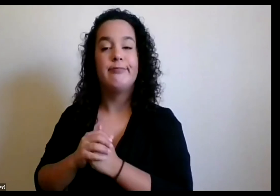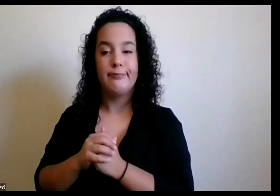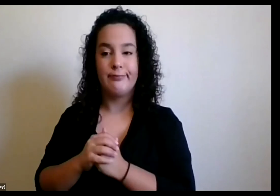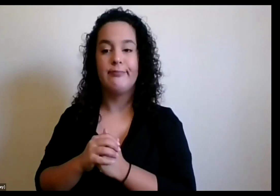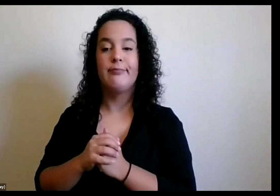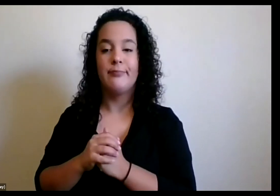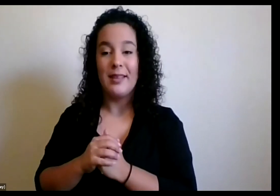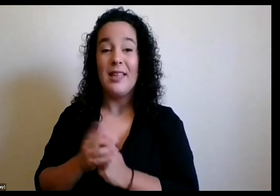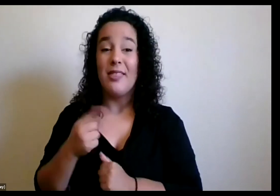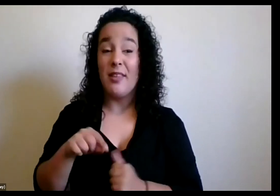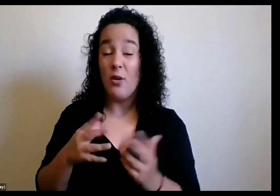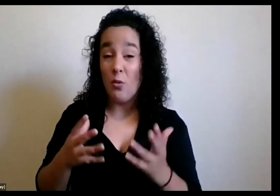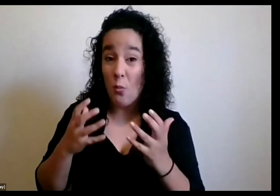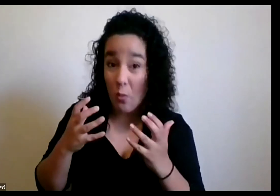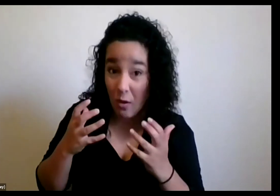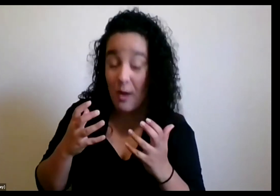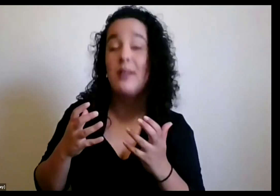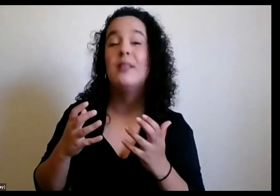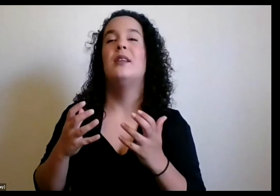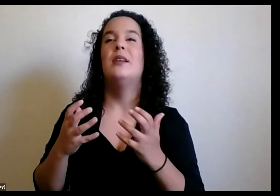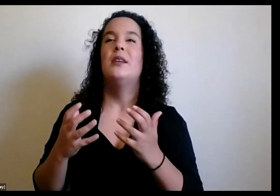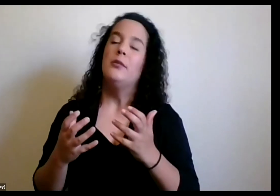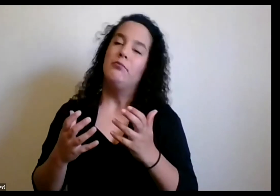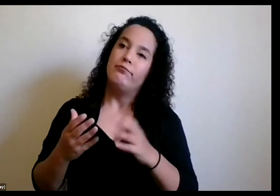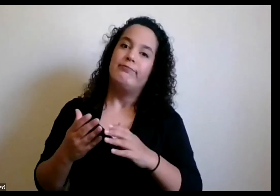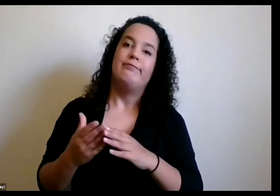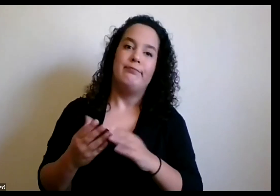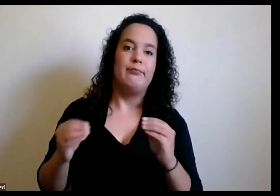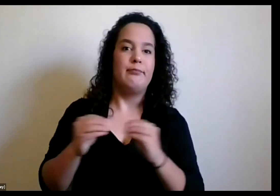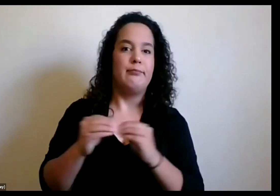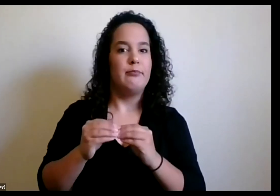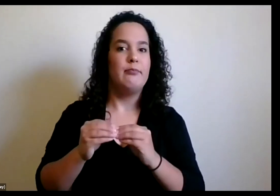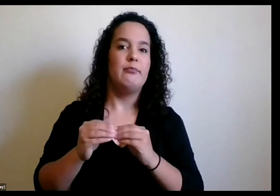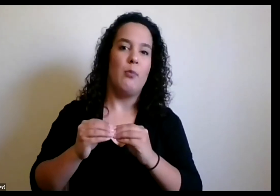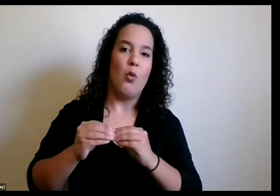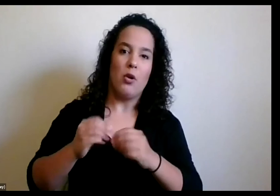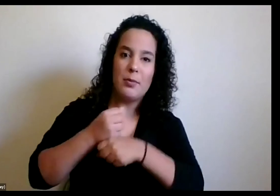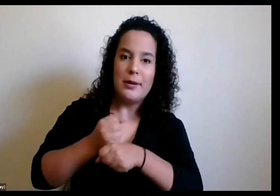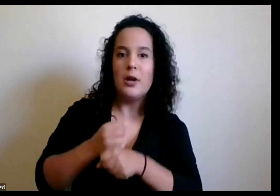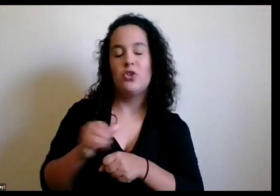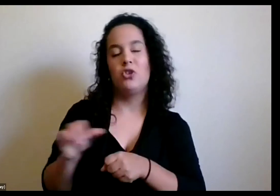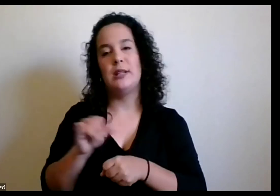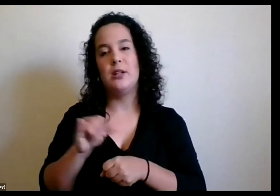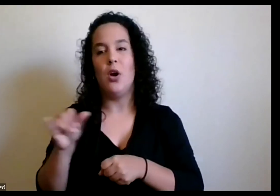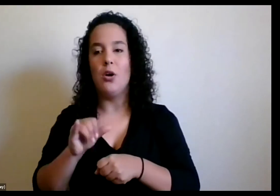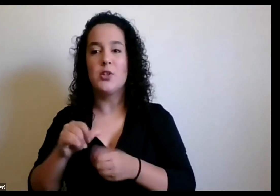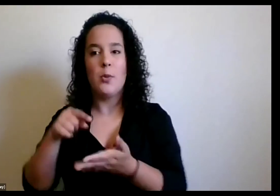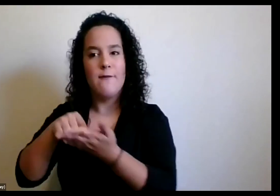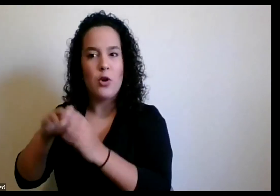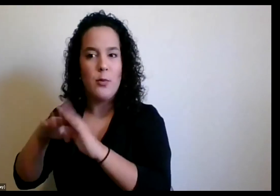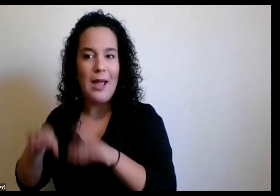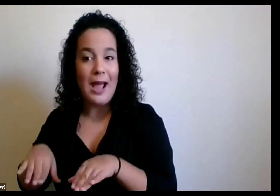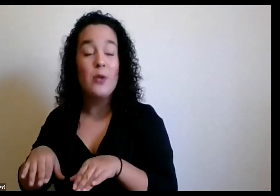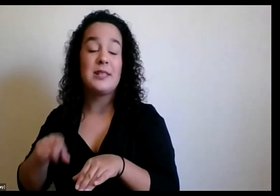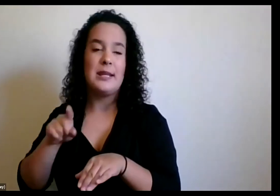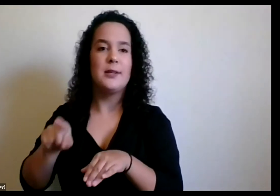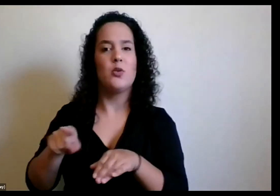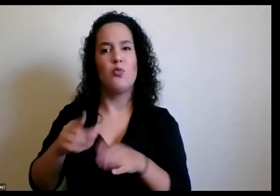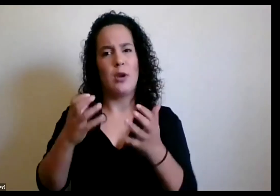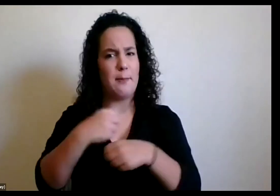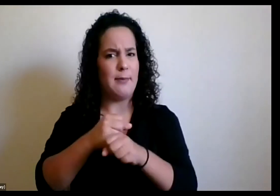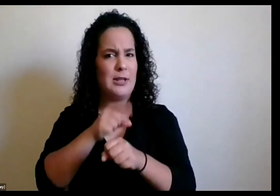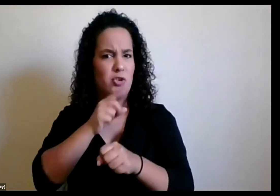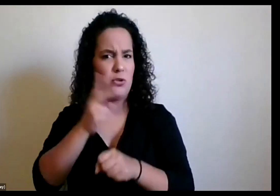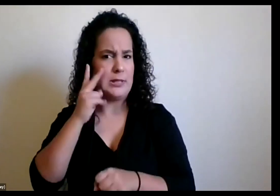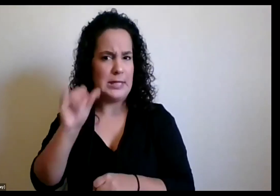increased production, more affordable housing, zoning, upzoning. So I think we were able to sort of gut check that mindset with some